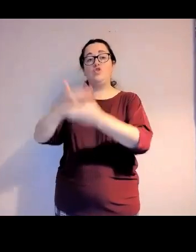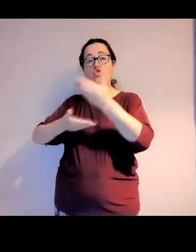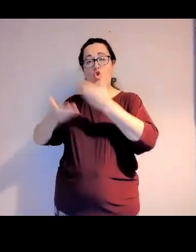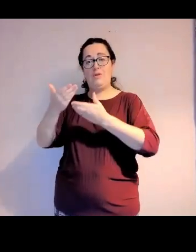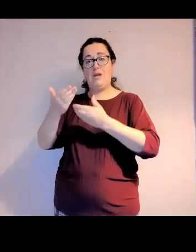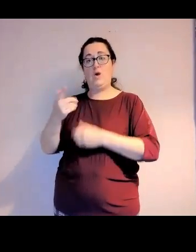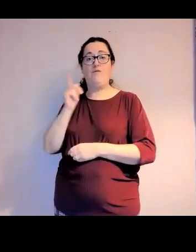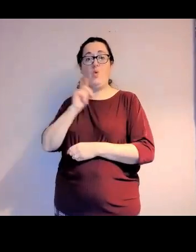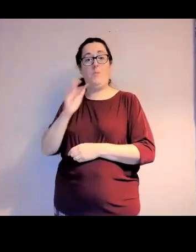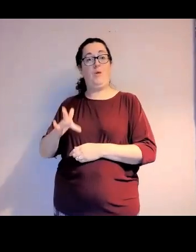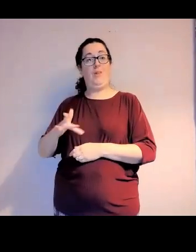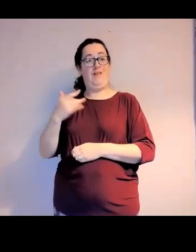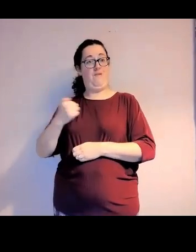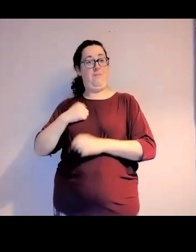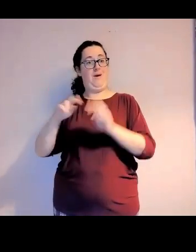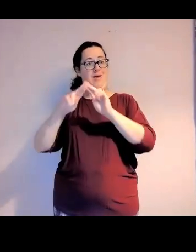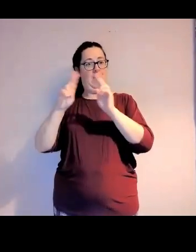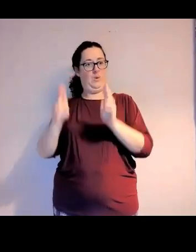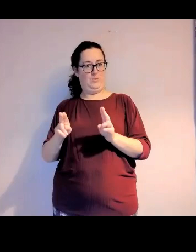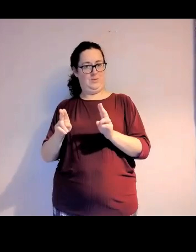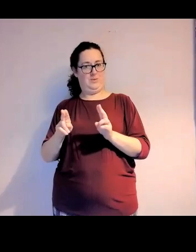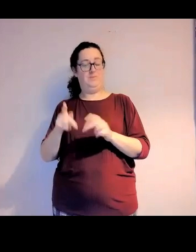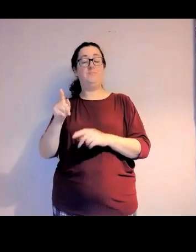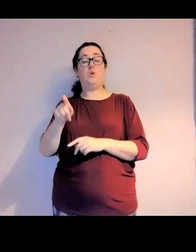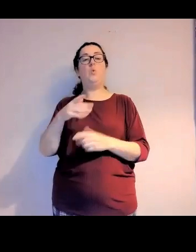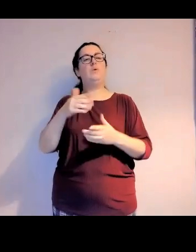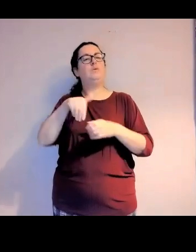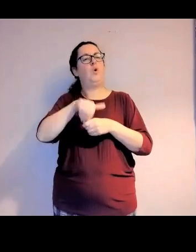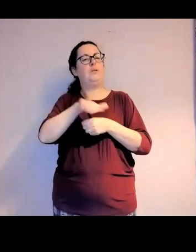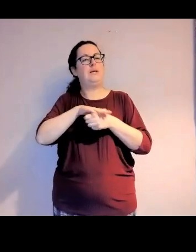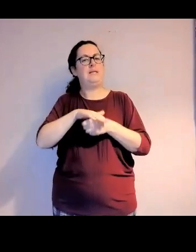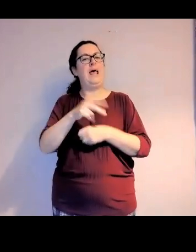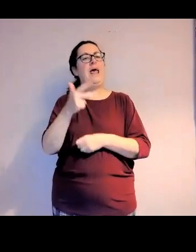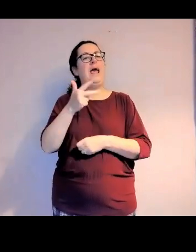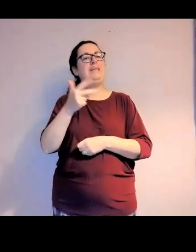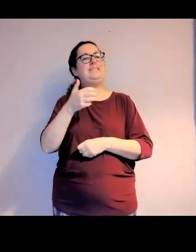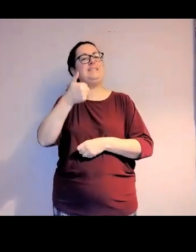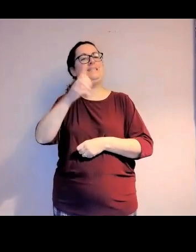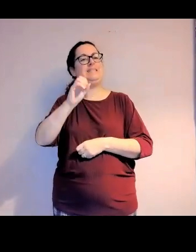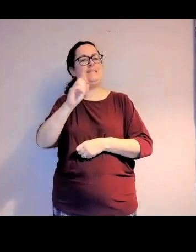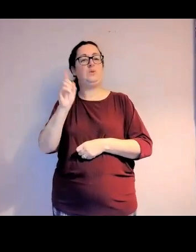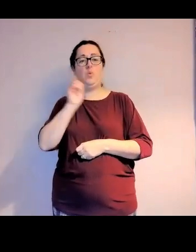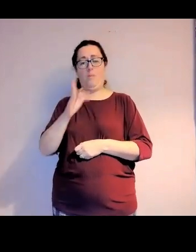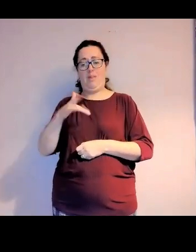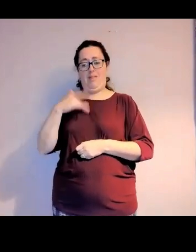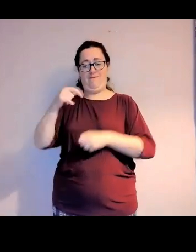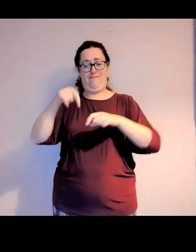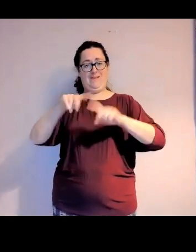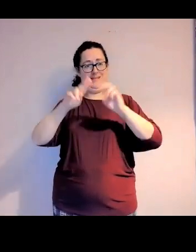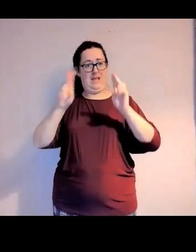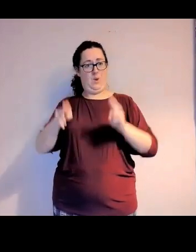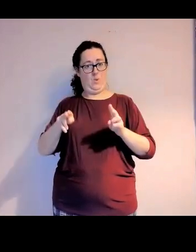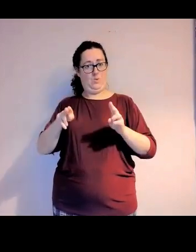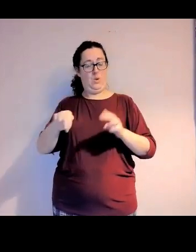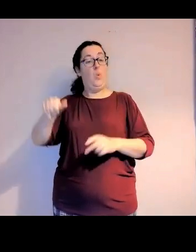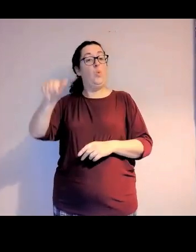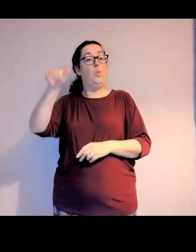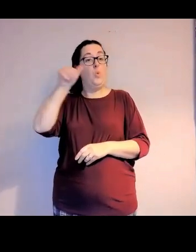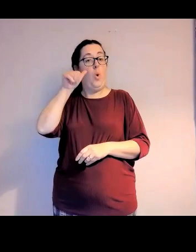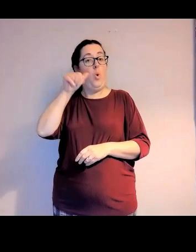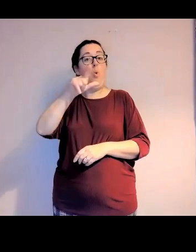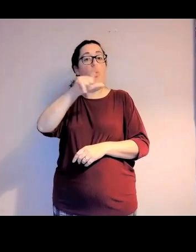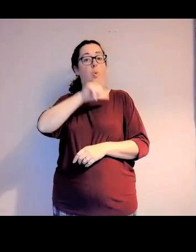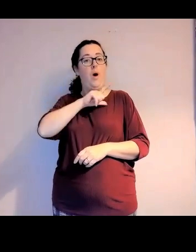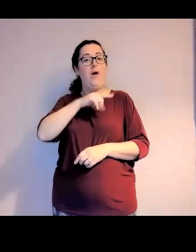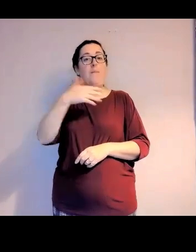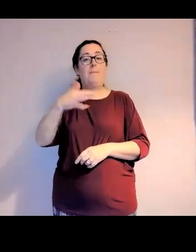lived in my house. I just have to give a little bit of context. There's a woman who lived in my house in the 1860s, and we know about her because we found lots of